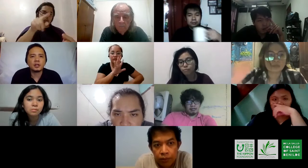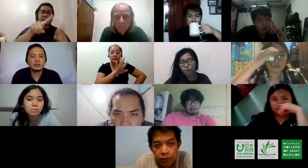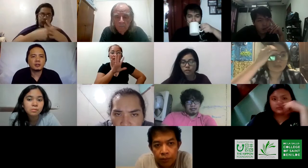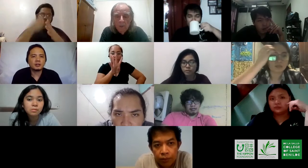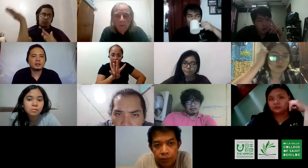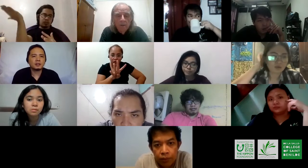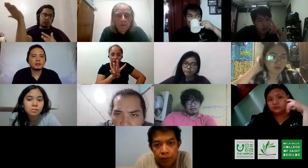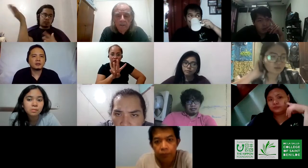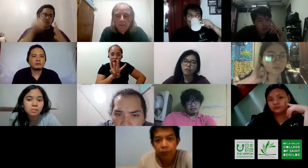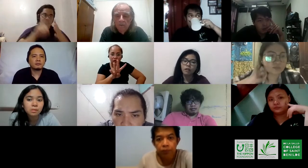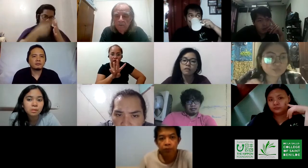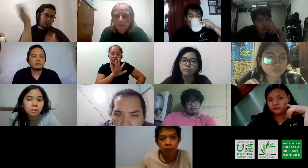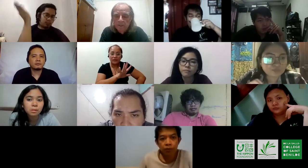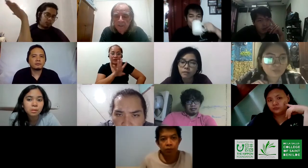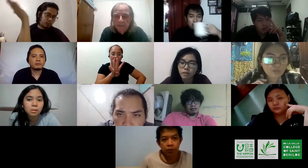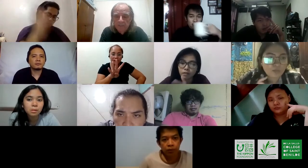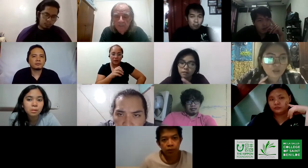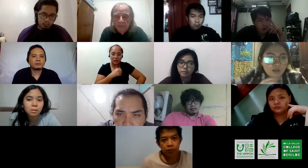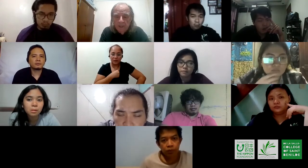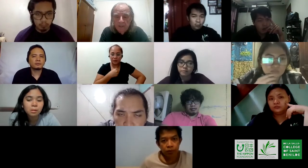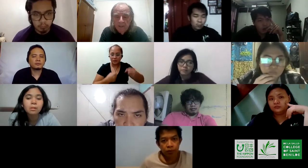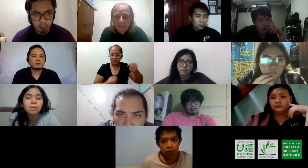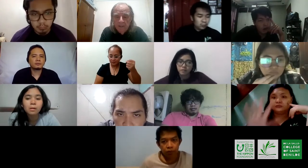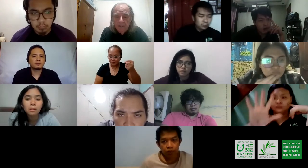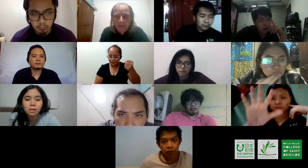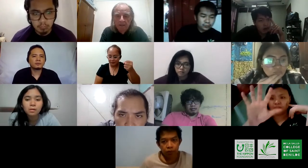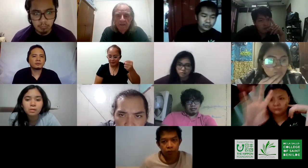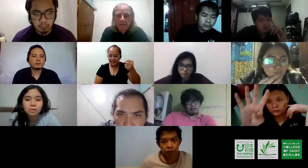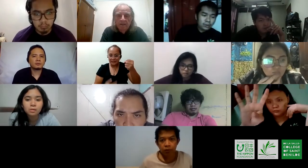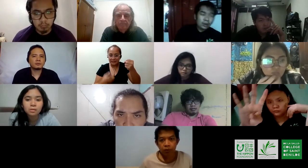54. Okay, hold on a second. I'm not